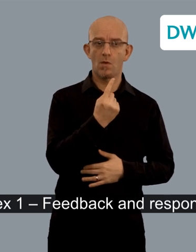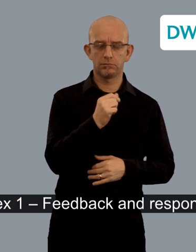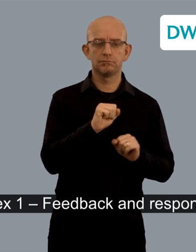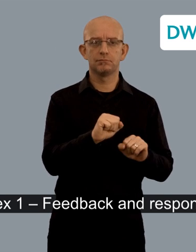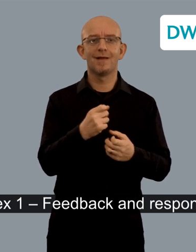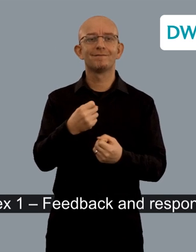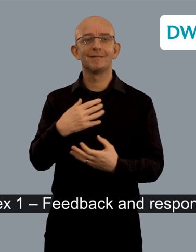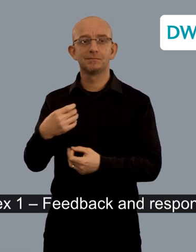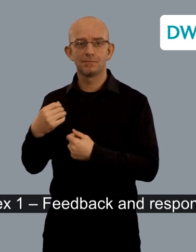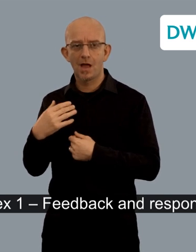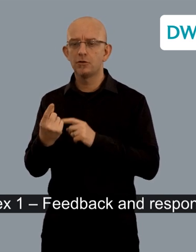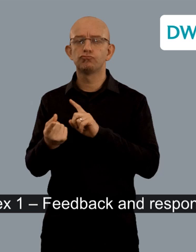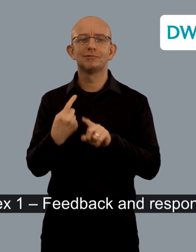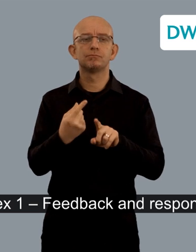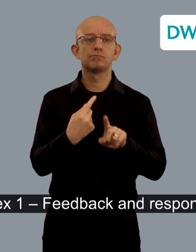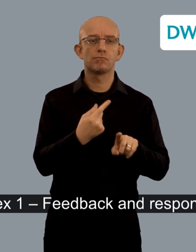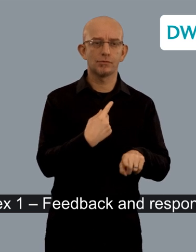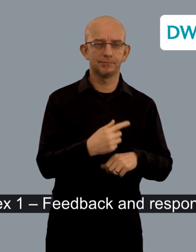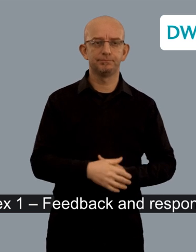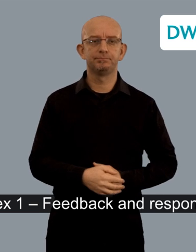Annex 1. Feedback and responses.